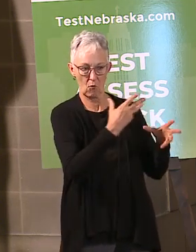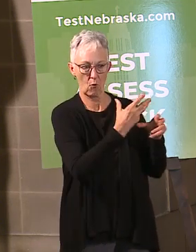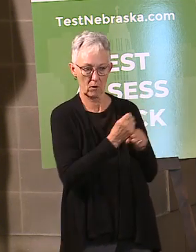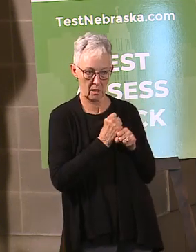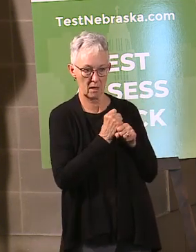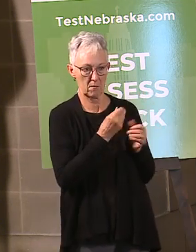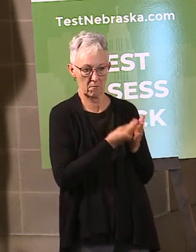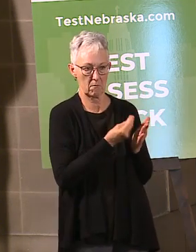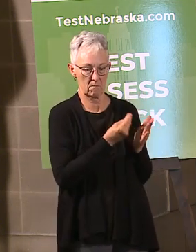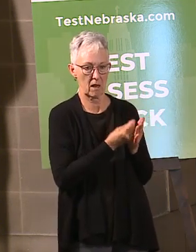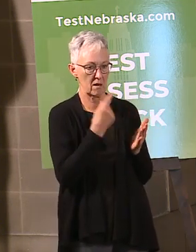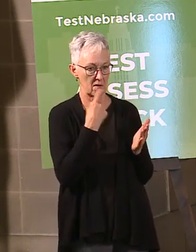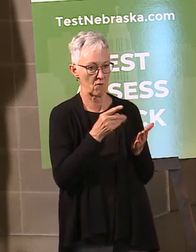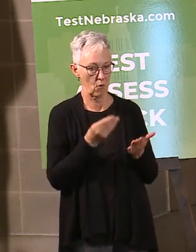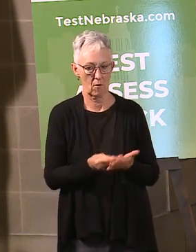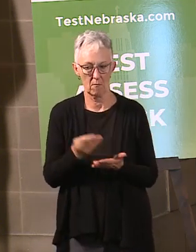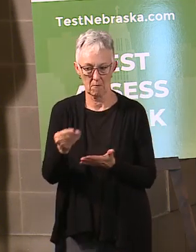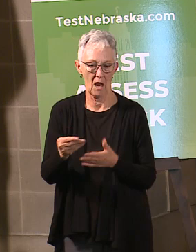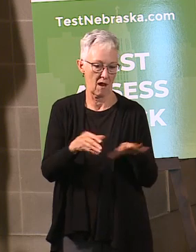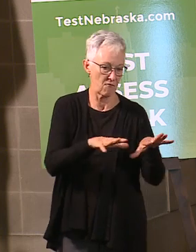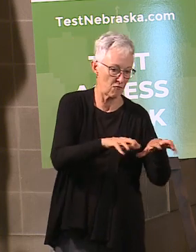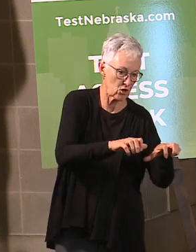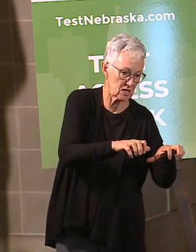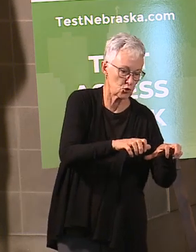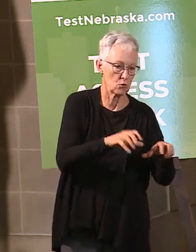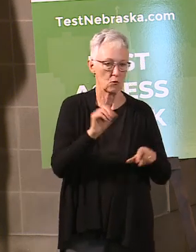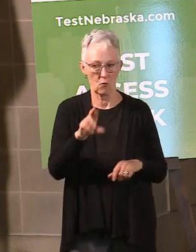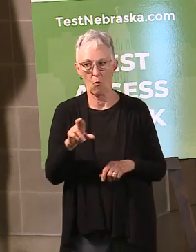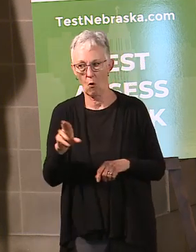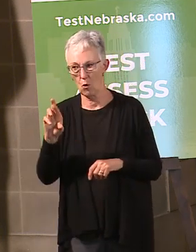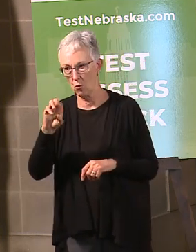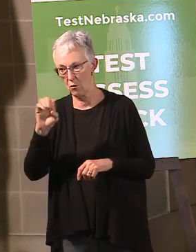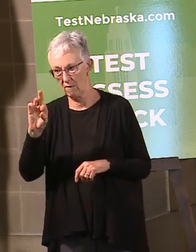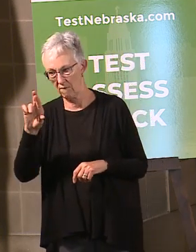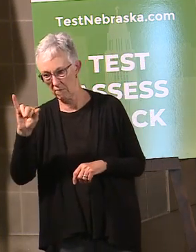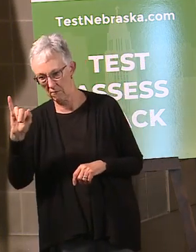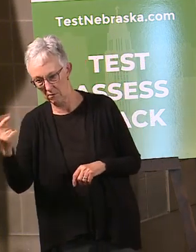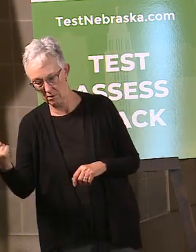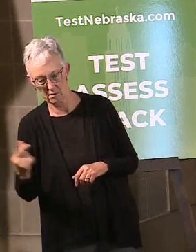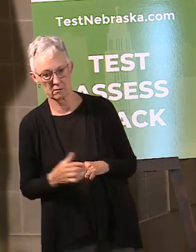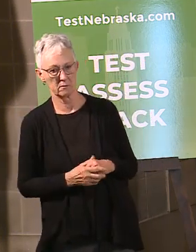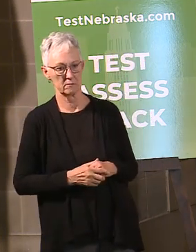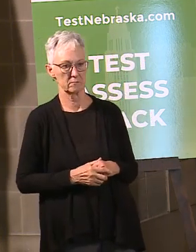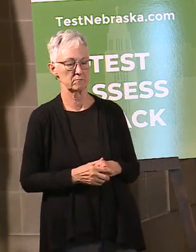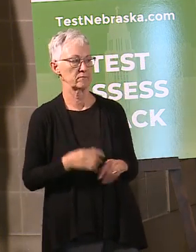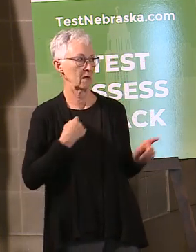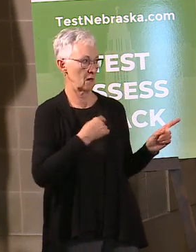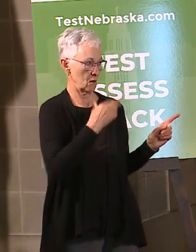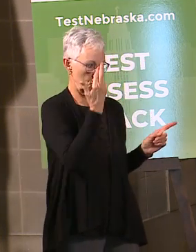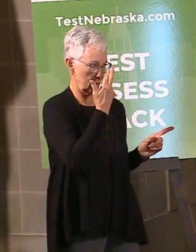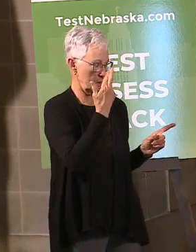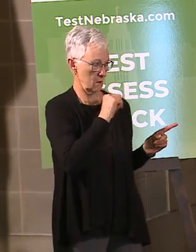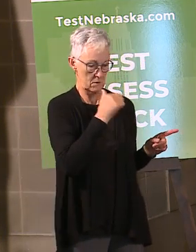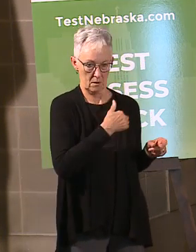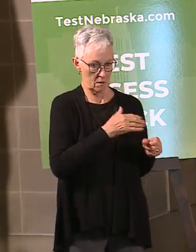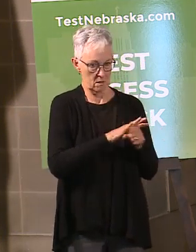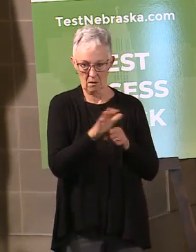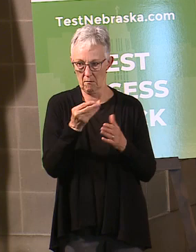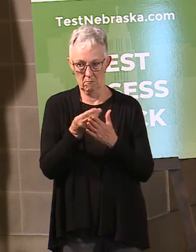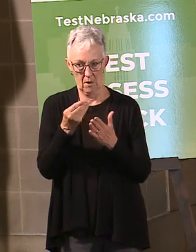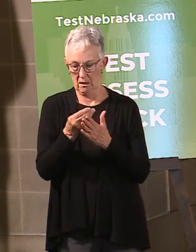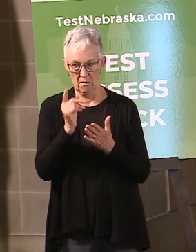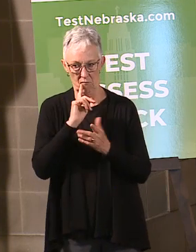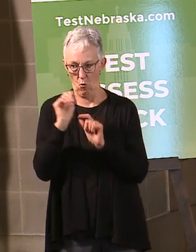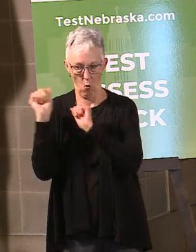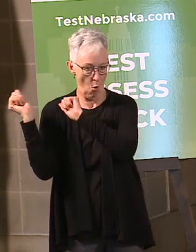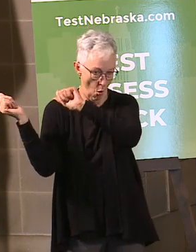is that we don't have the money it's going to take to cover all of these food pantries. We wish we did. We know we don't. So we're also looking